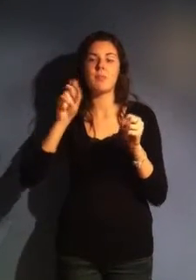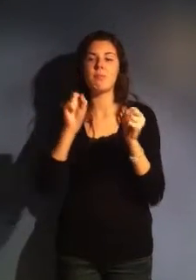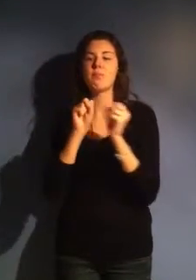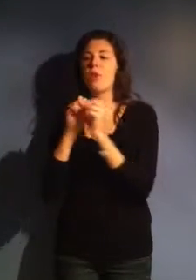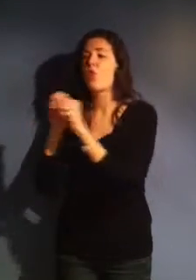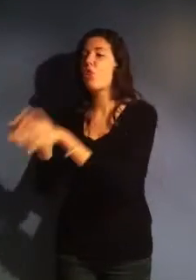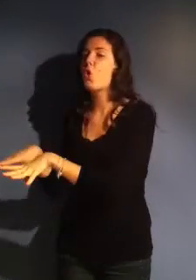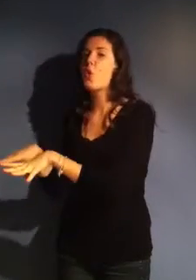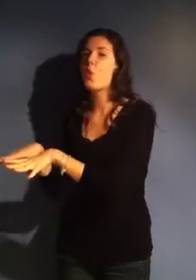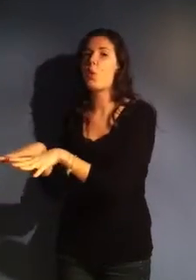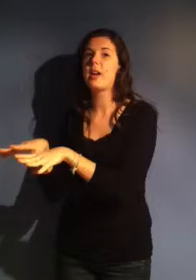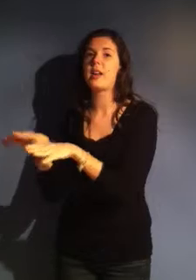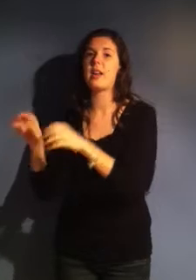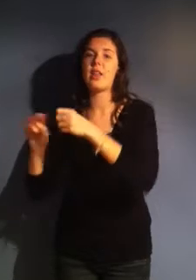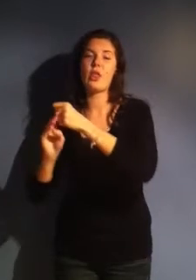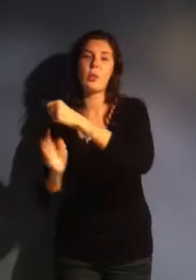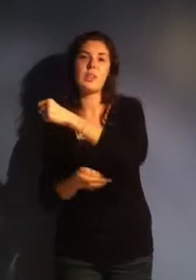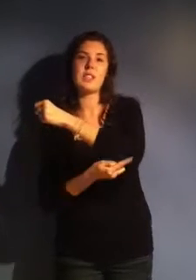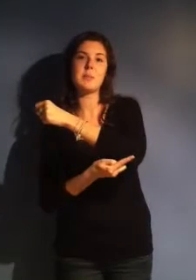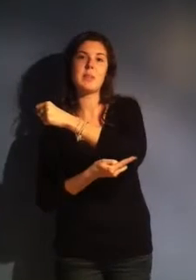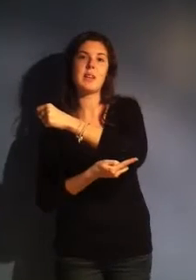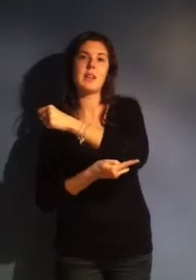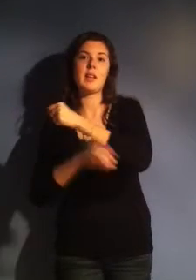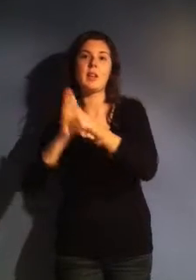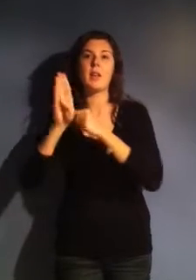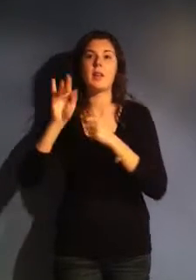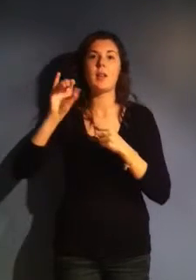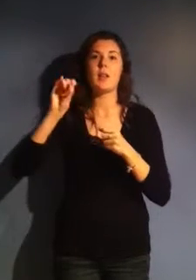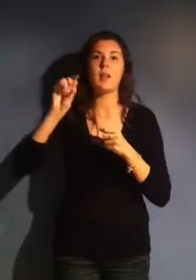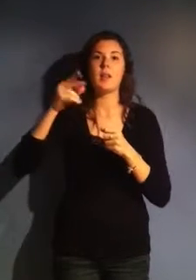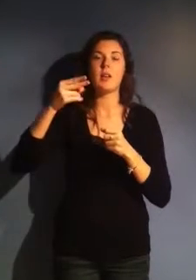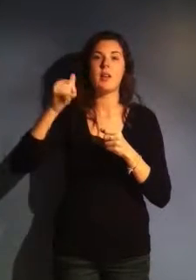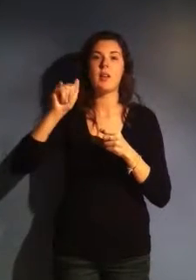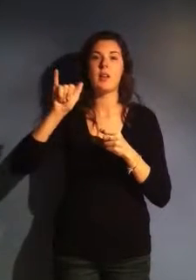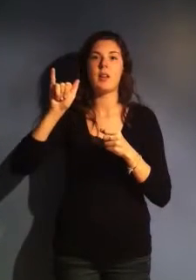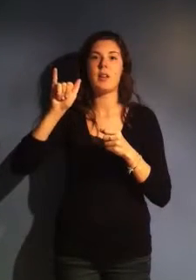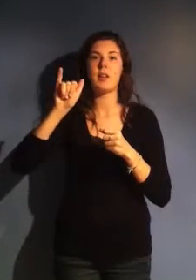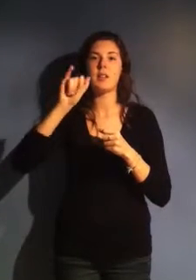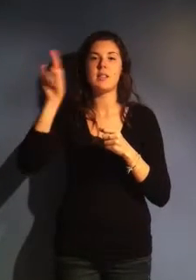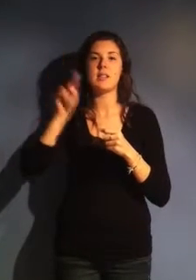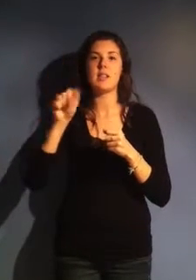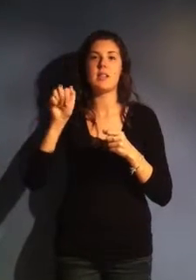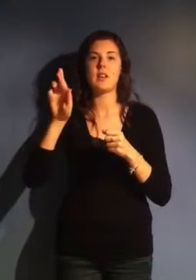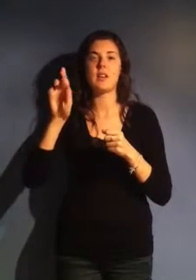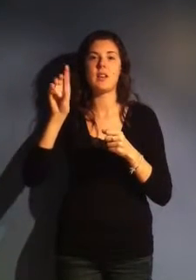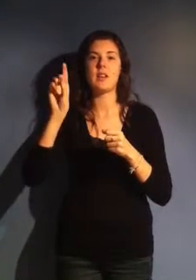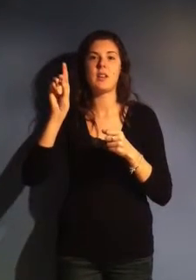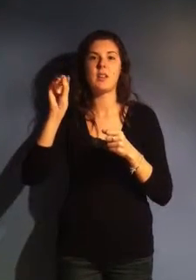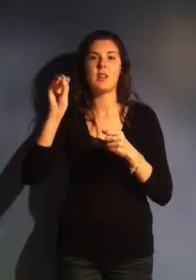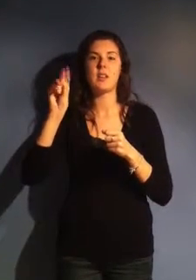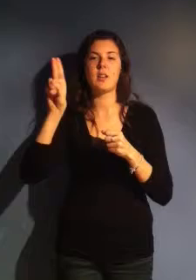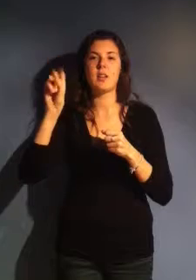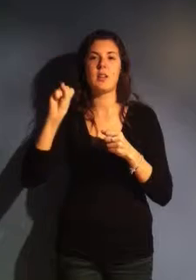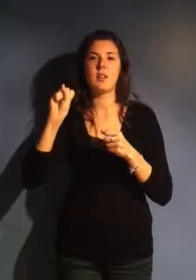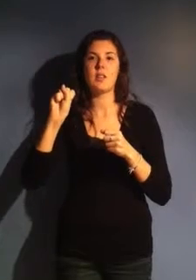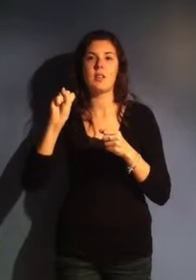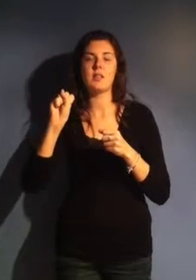growing out of there. And then you take the 3 ml culture tube that's labeled and you put it into the shaker room. And the